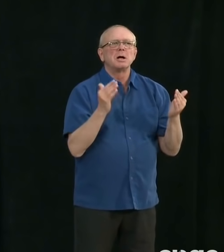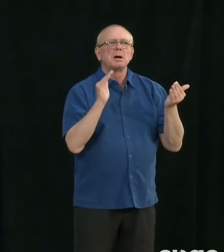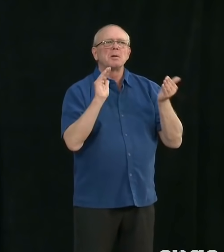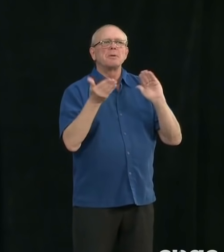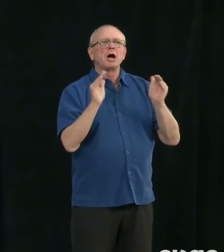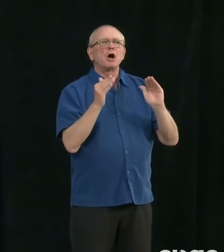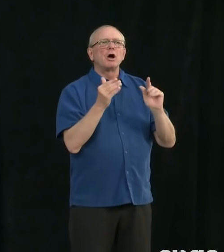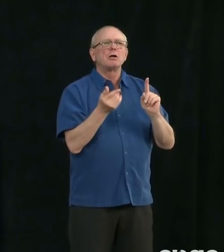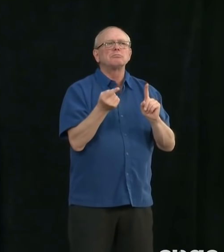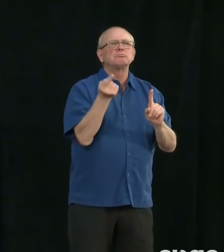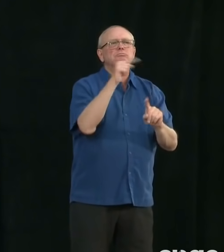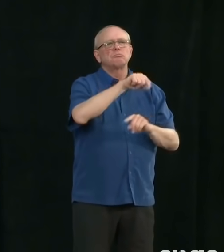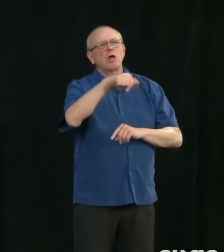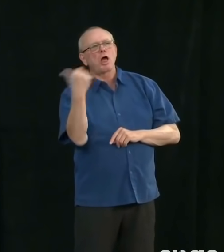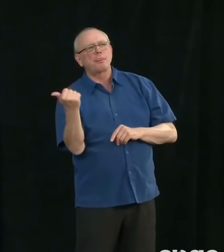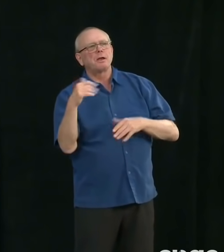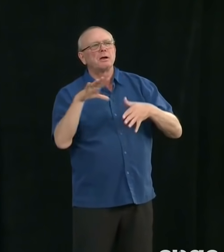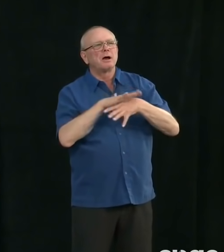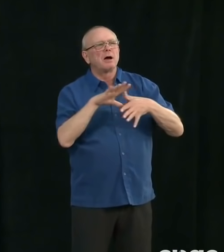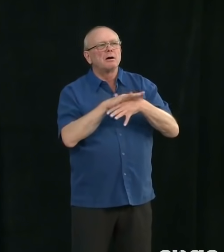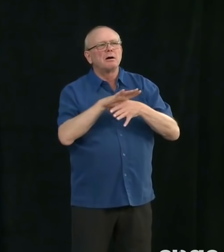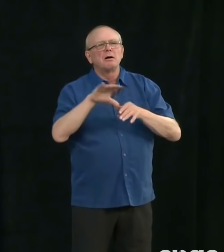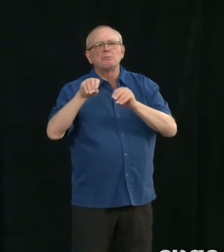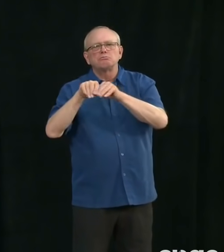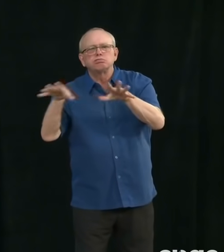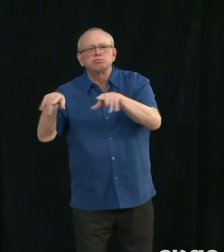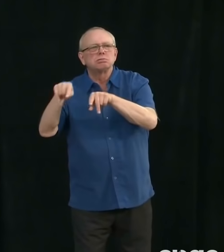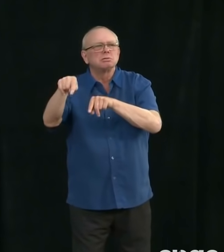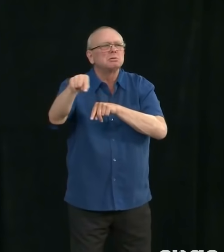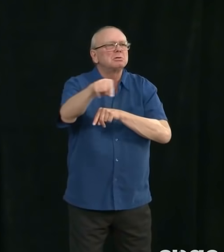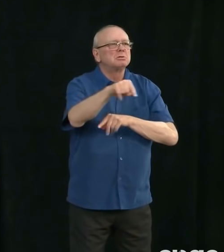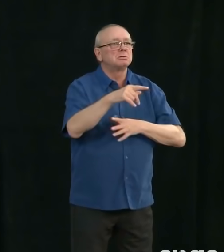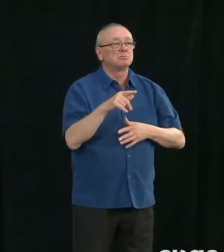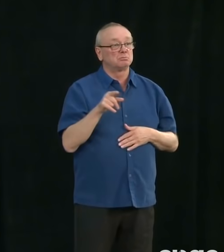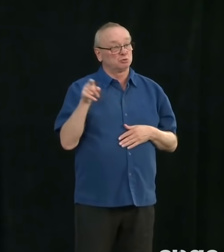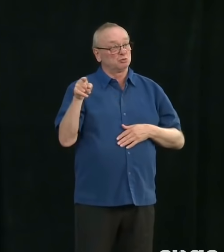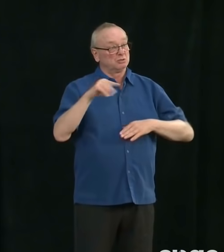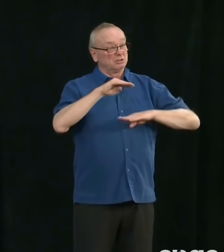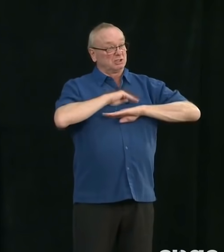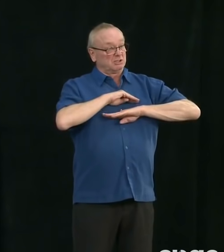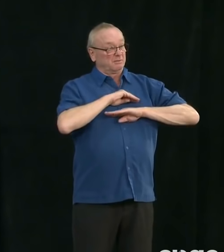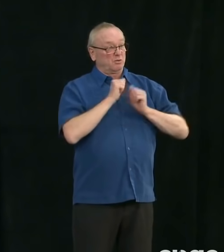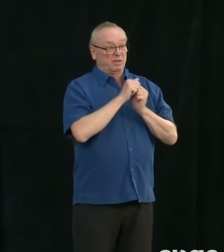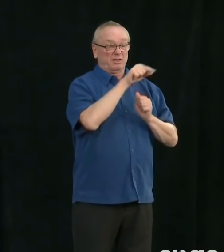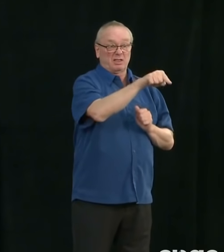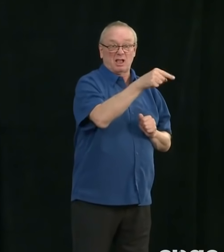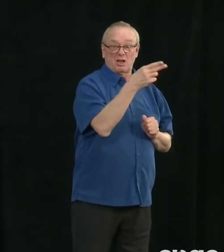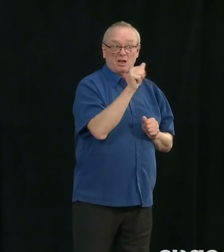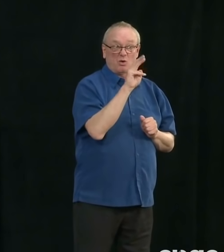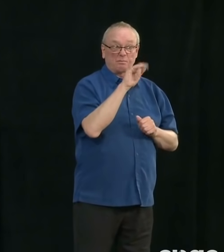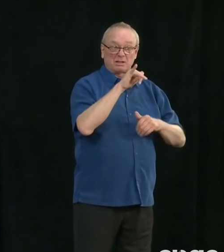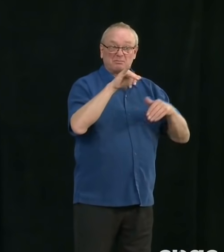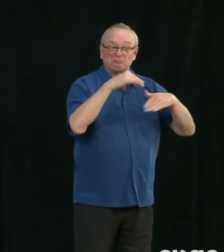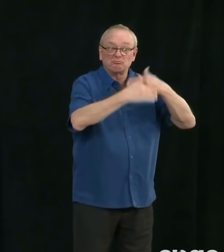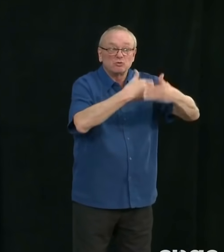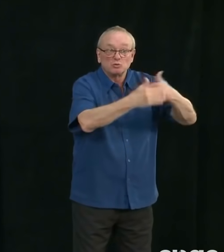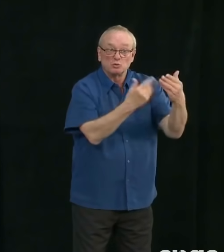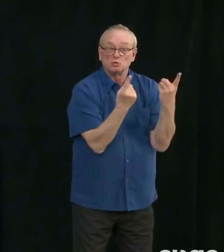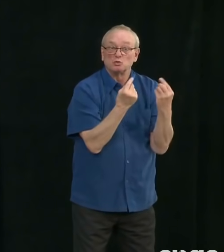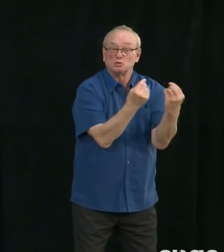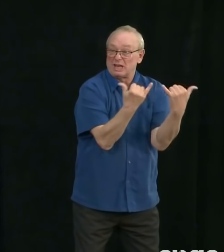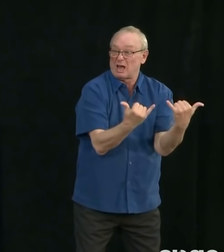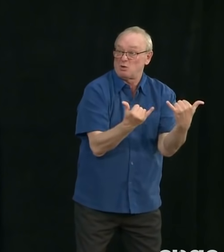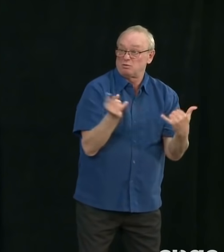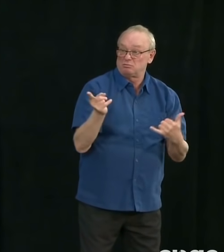with the response? So my colleagues at the local level have been working very closely with the Harmony